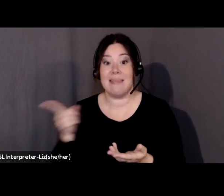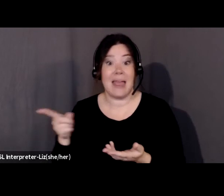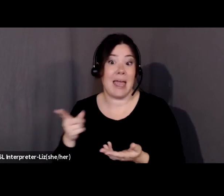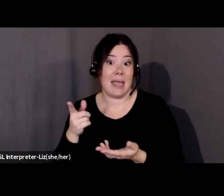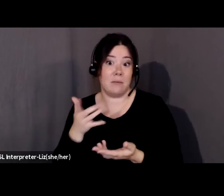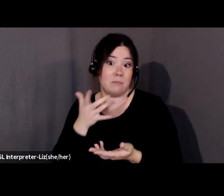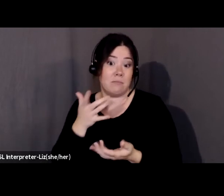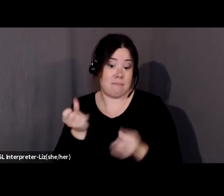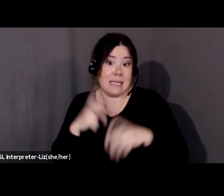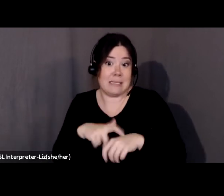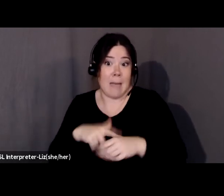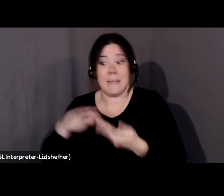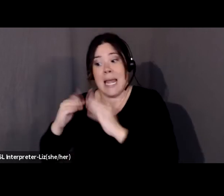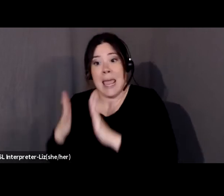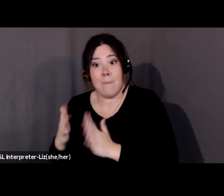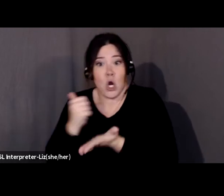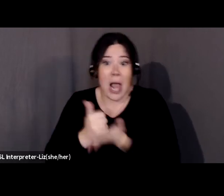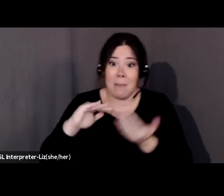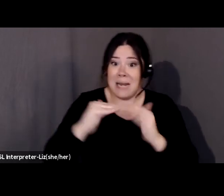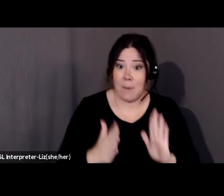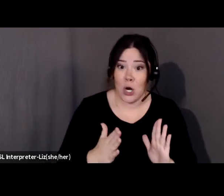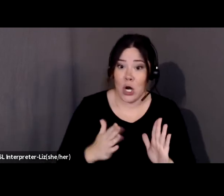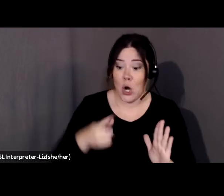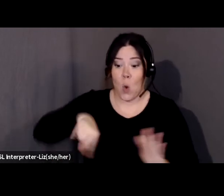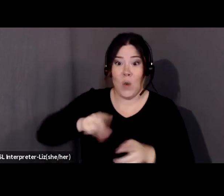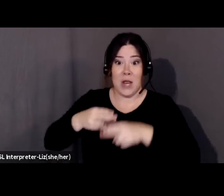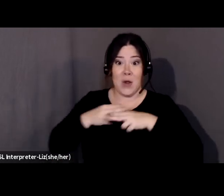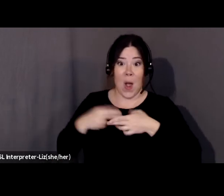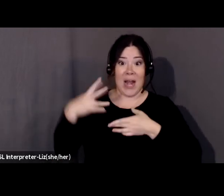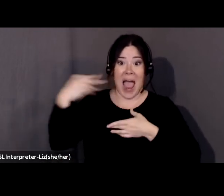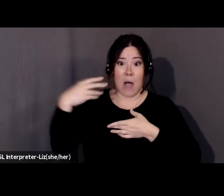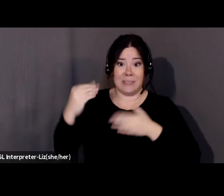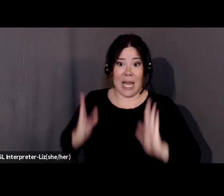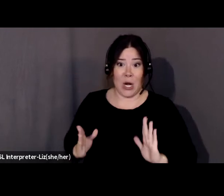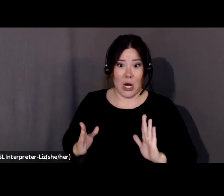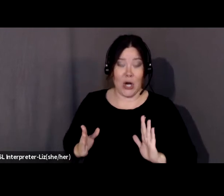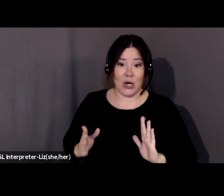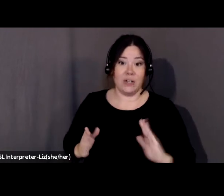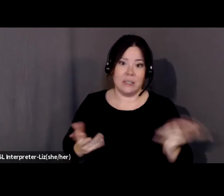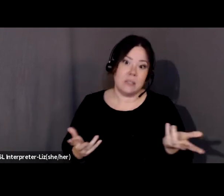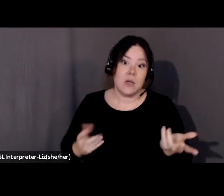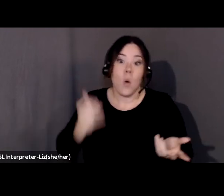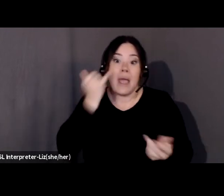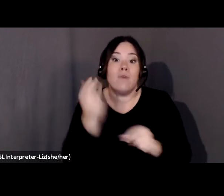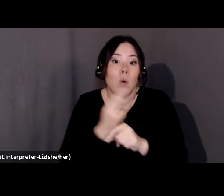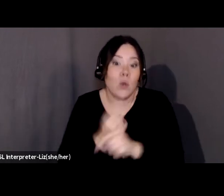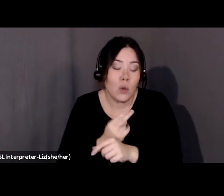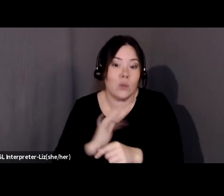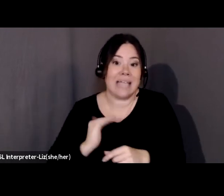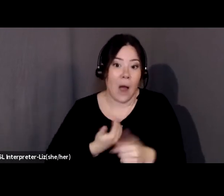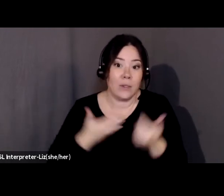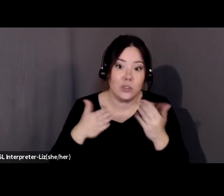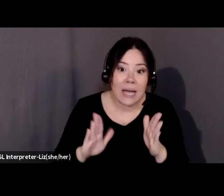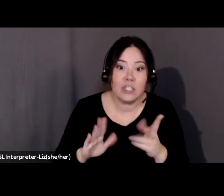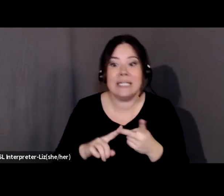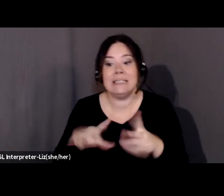neighbor. And so we are seen as an outsider, but if you take some of the strategies we use, if you take patience